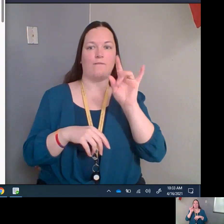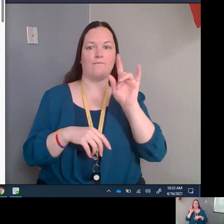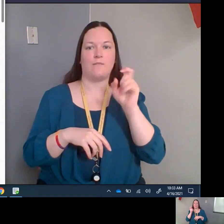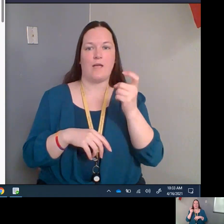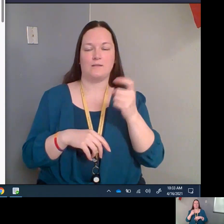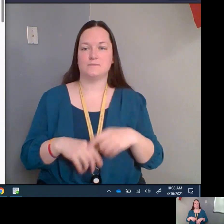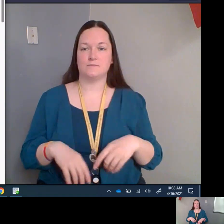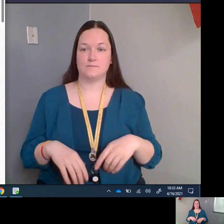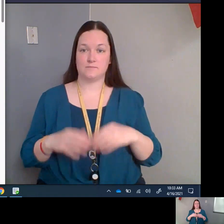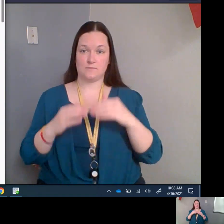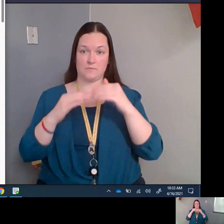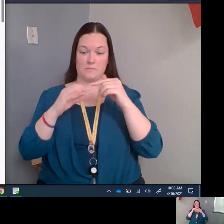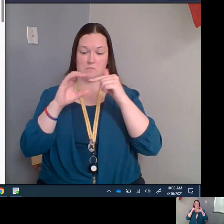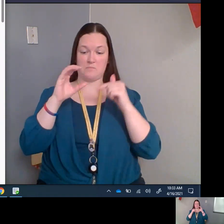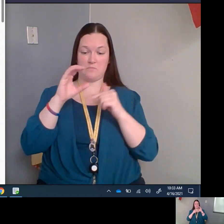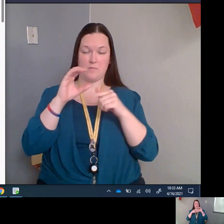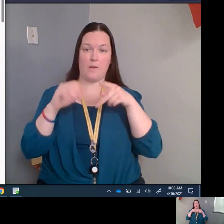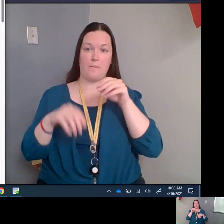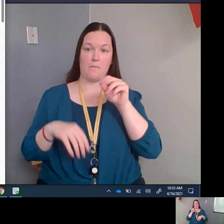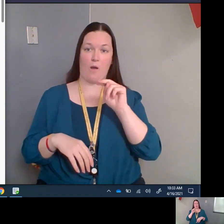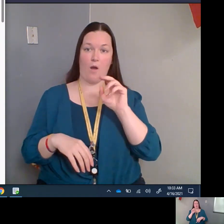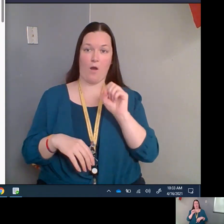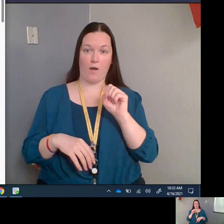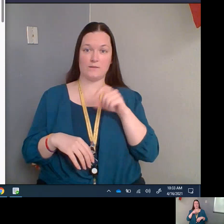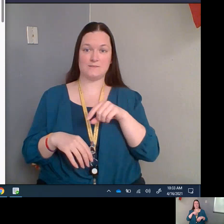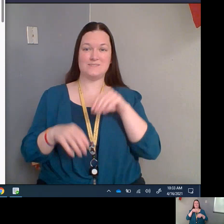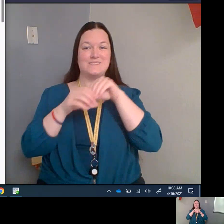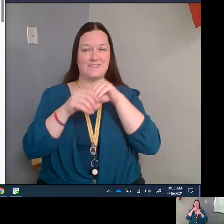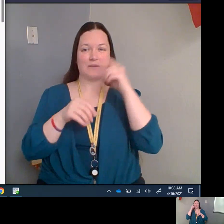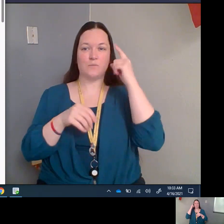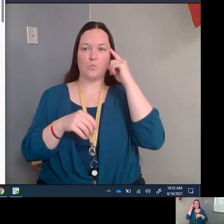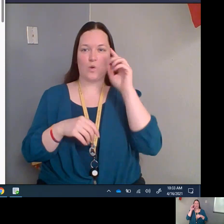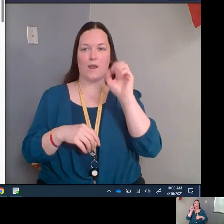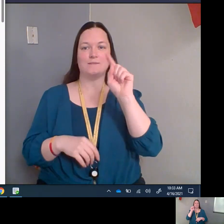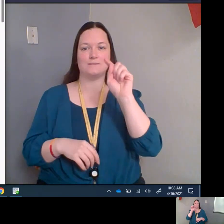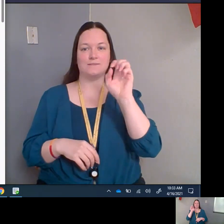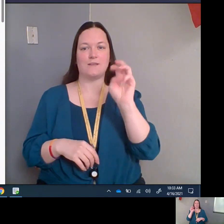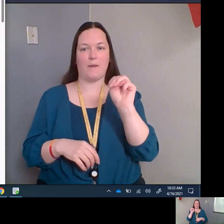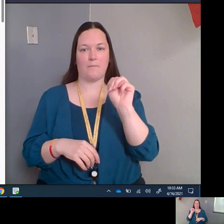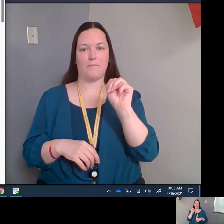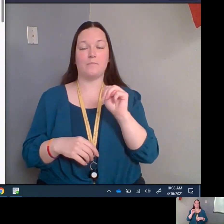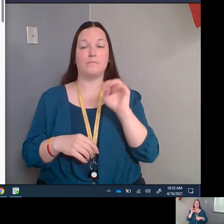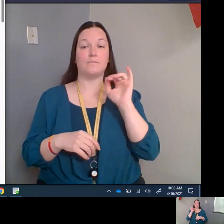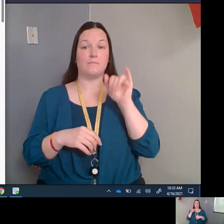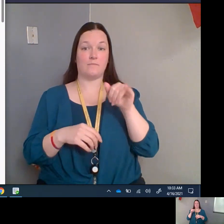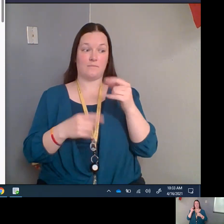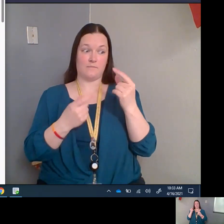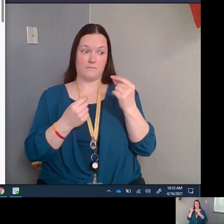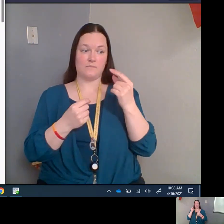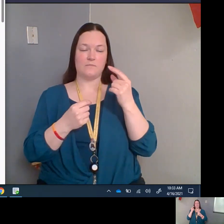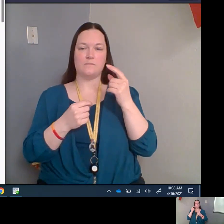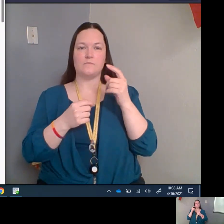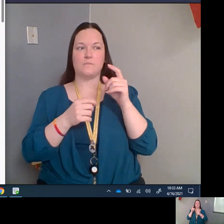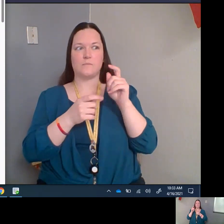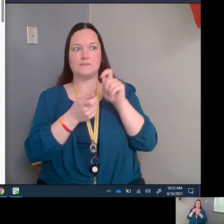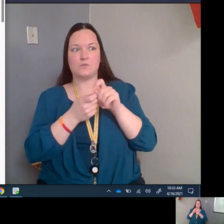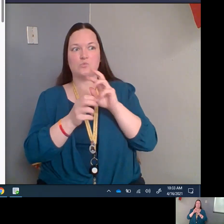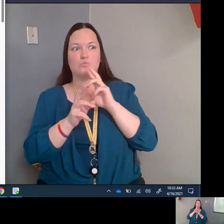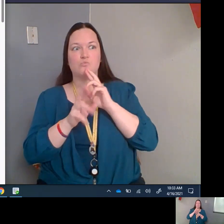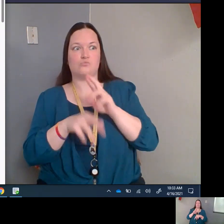The pons is located below the midbrain and in the brainstem. It is responsible for certain